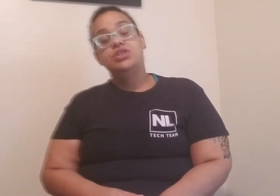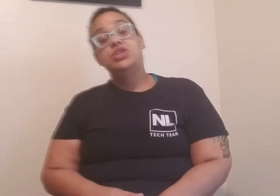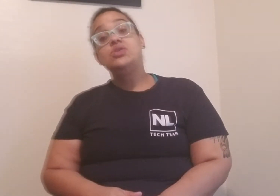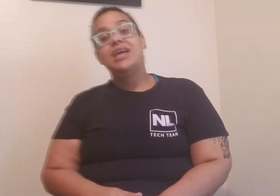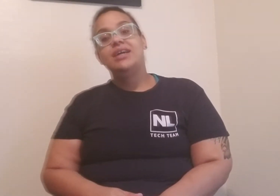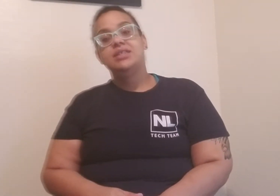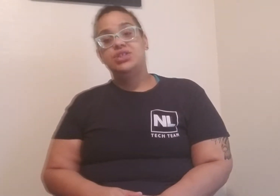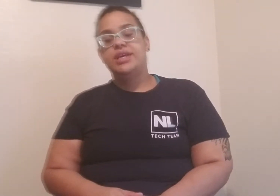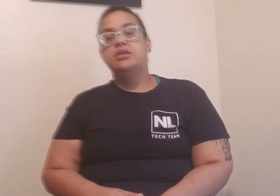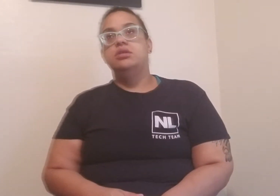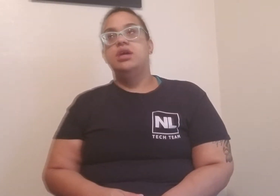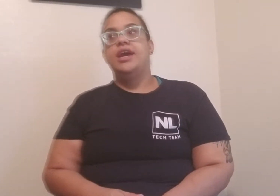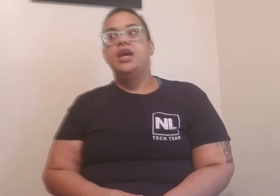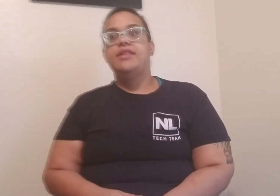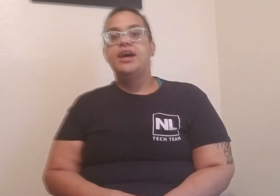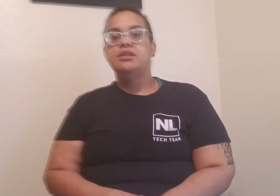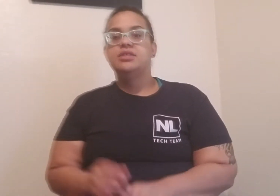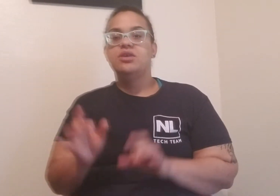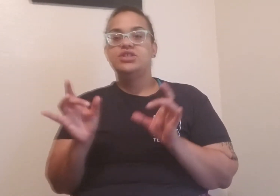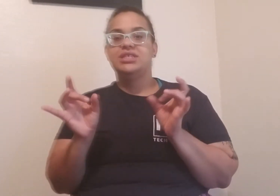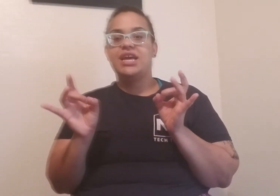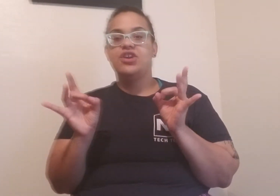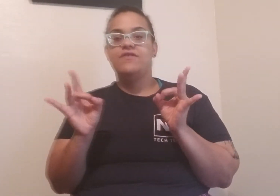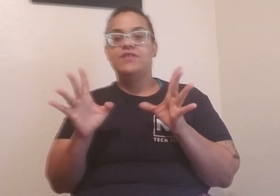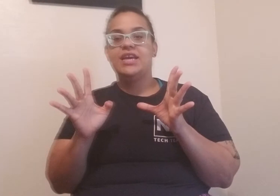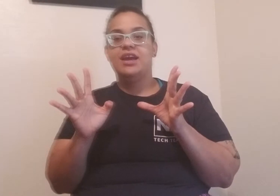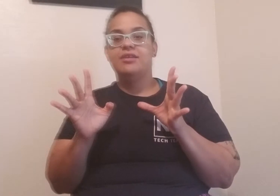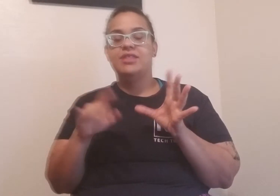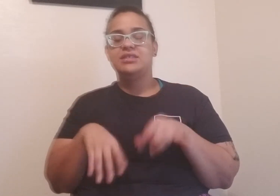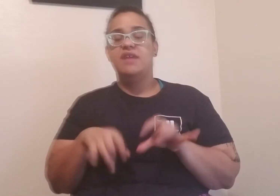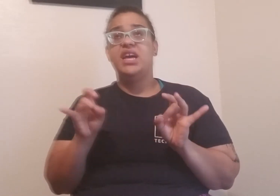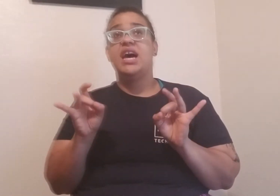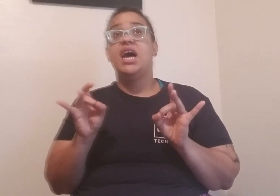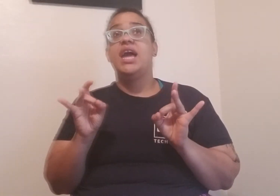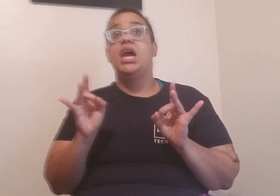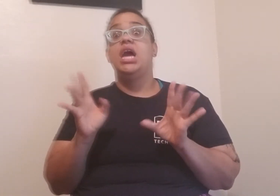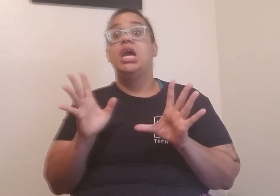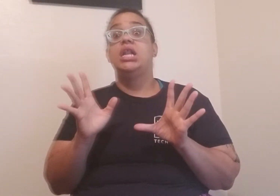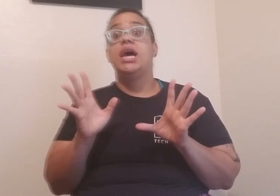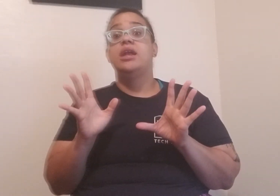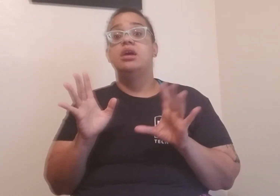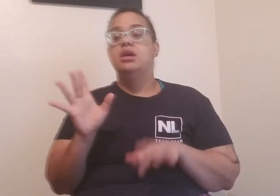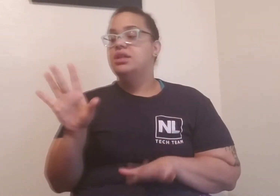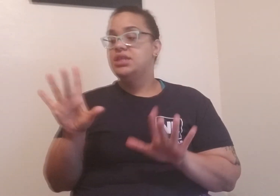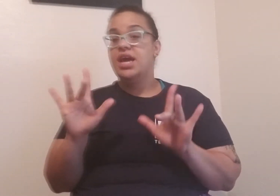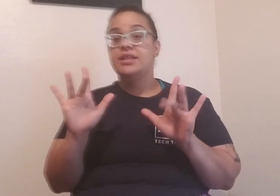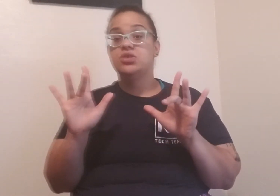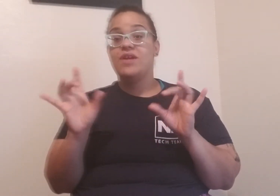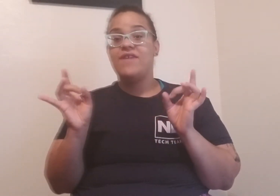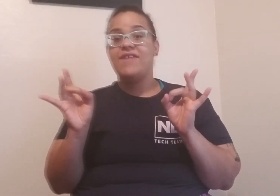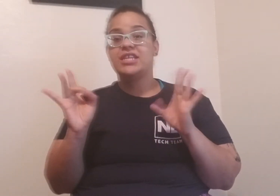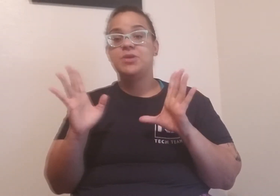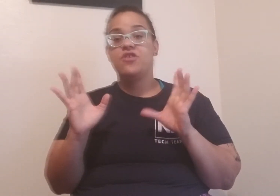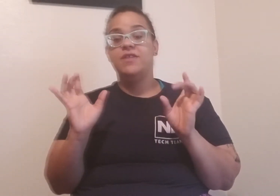two signs, it's just like, ugh, I hate that. So it's just like you're flicking things off, like, I hate that. So again, it's 25 hands, but you're flicking